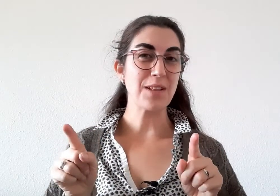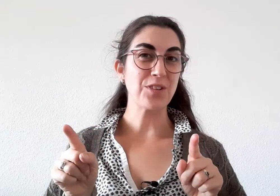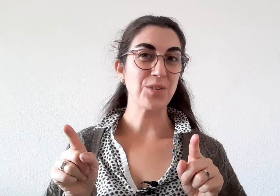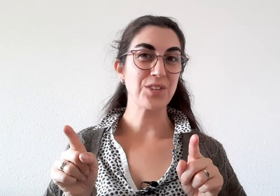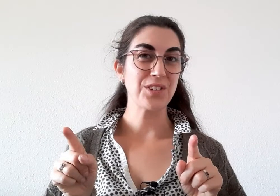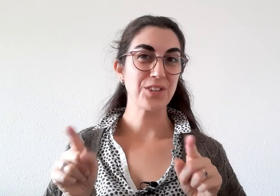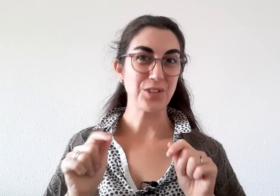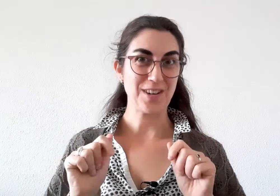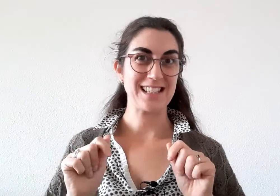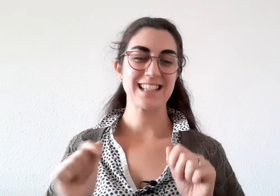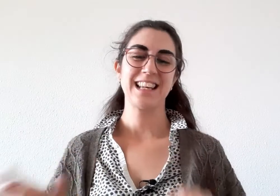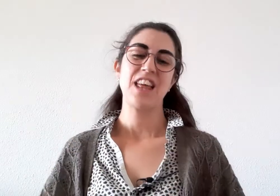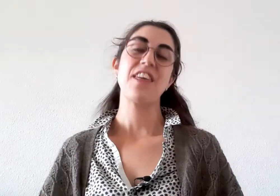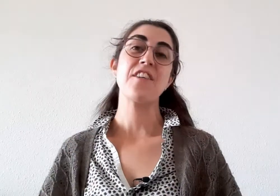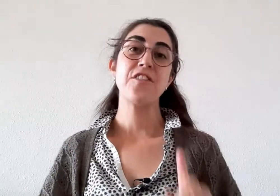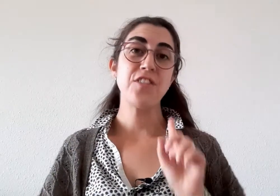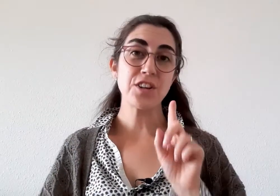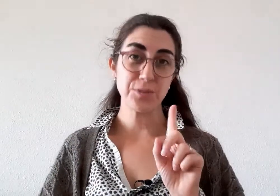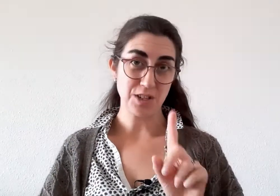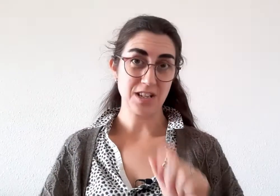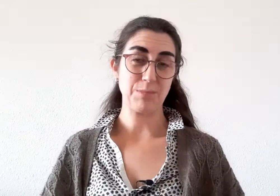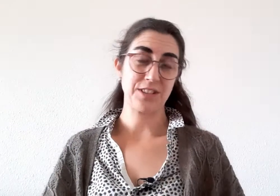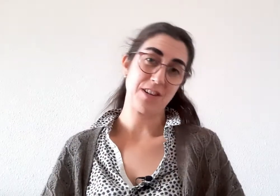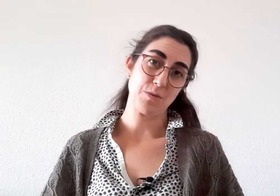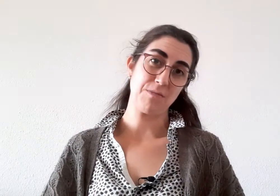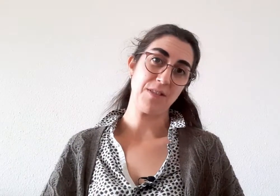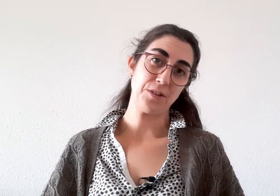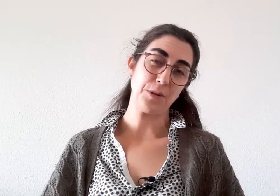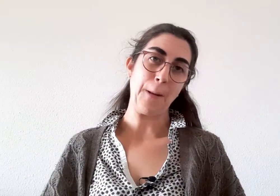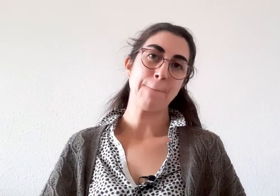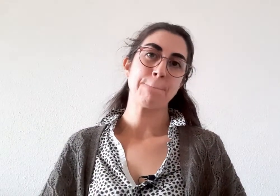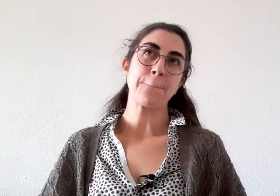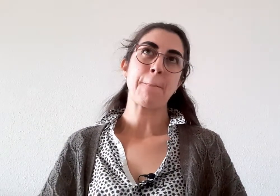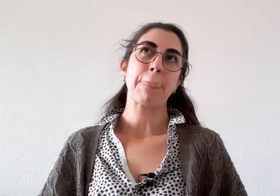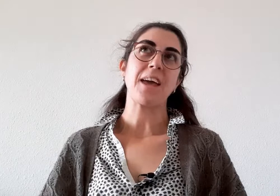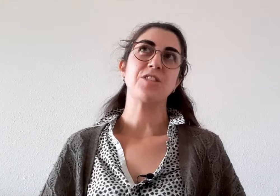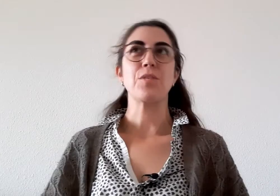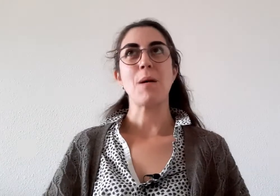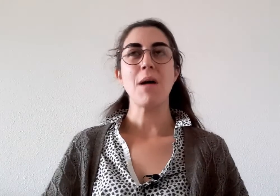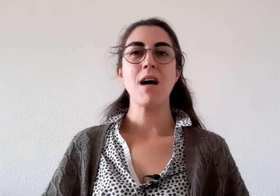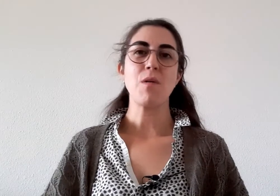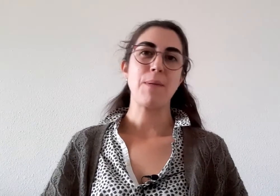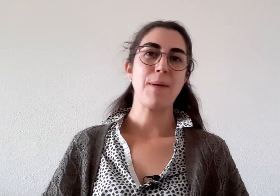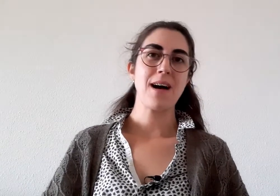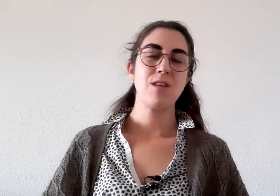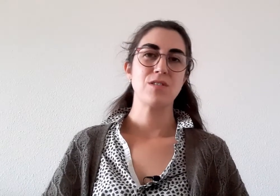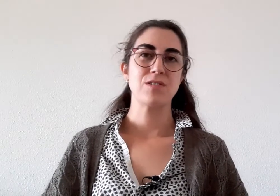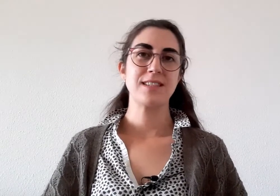old, you're right. Their first word comes at around 12 months old. It's often mama or papa or